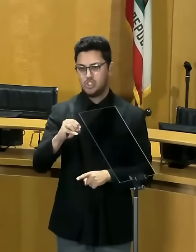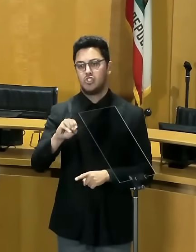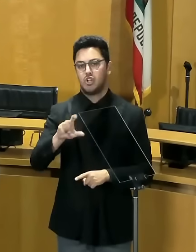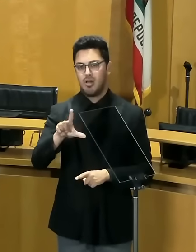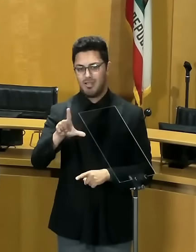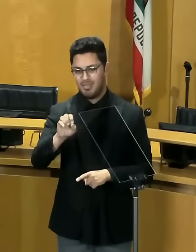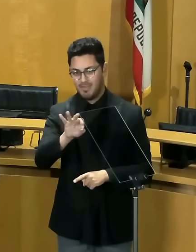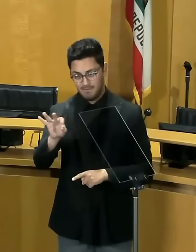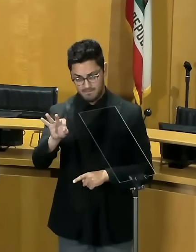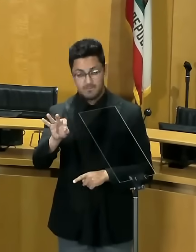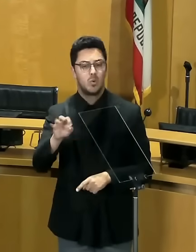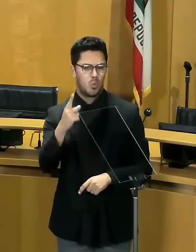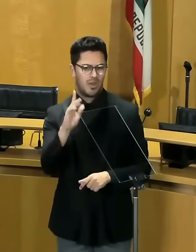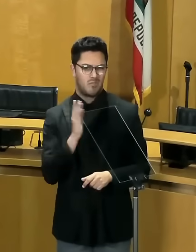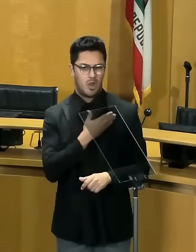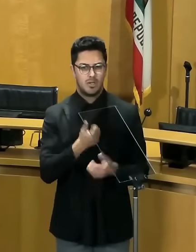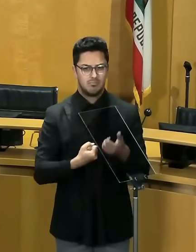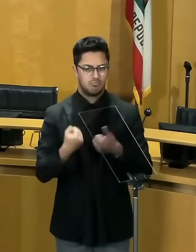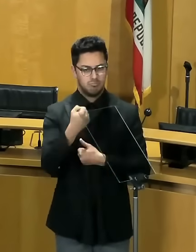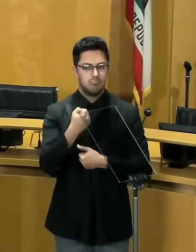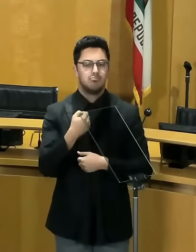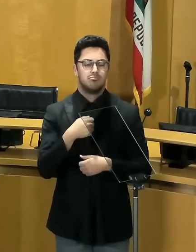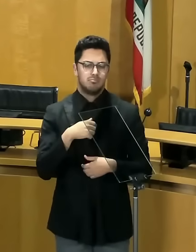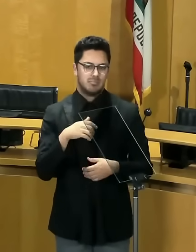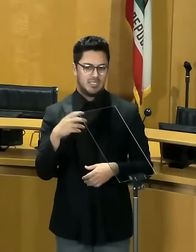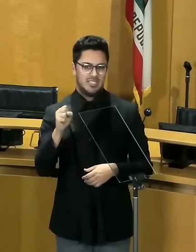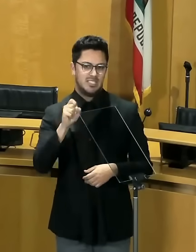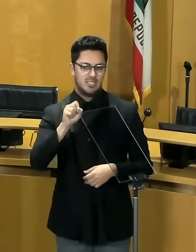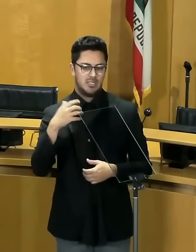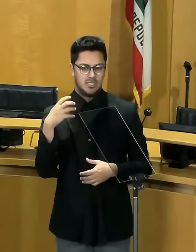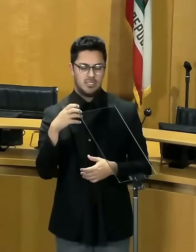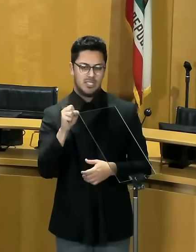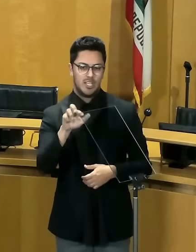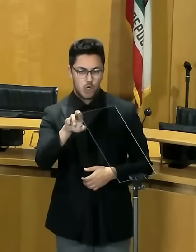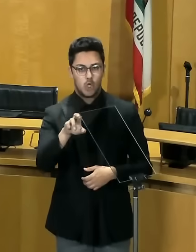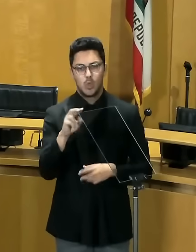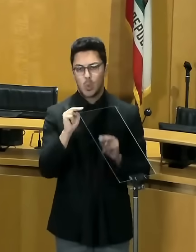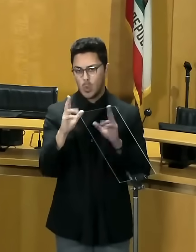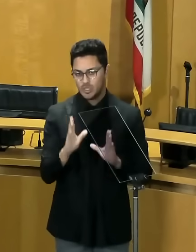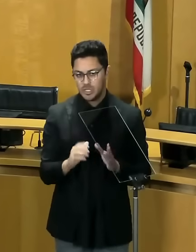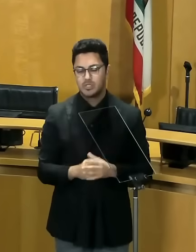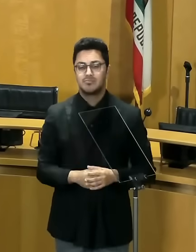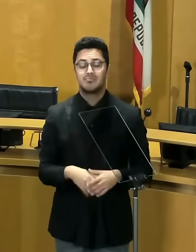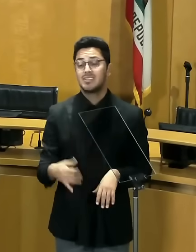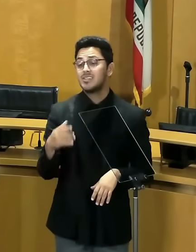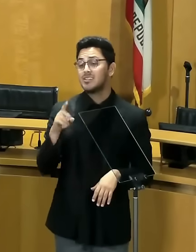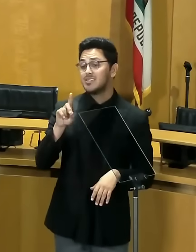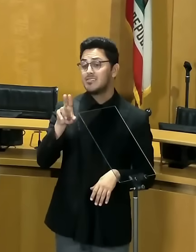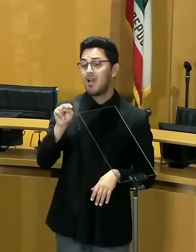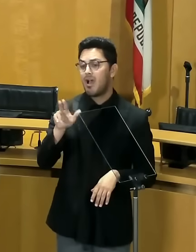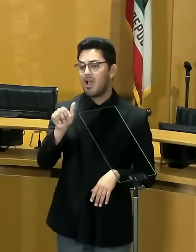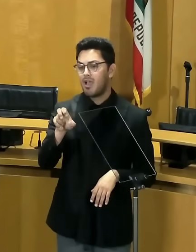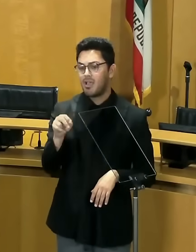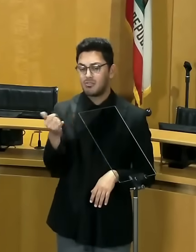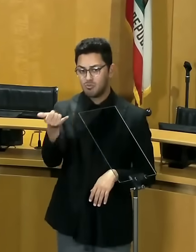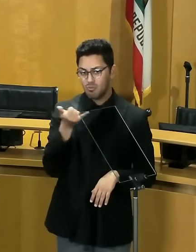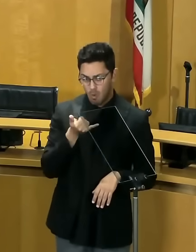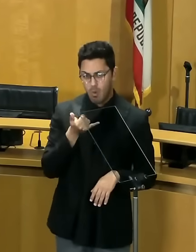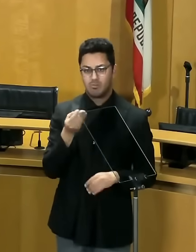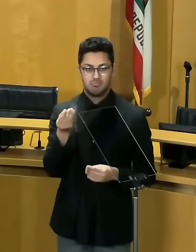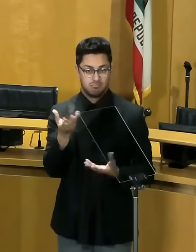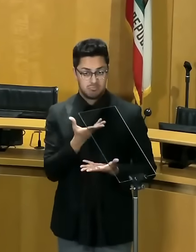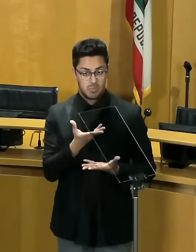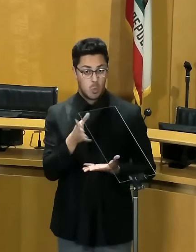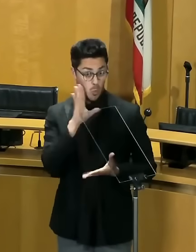our senior negotiators, I got a call from Duncan, who said it looks like we will get